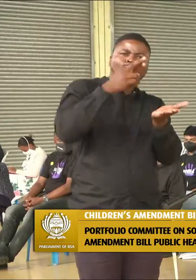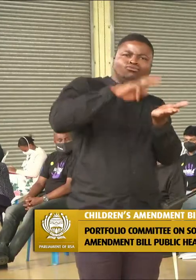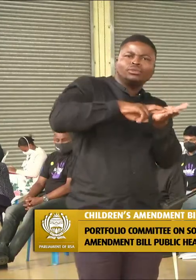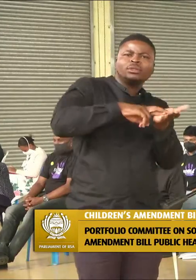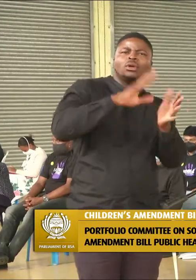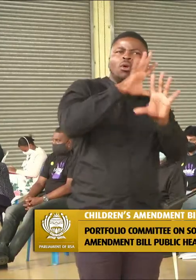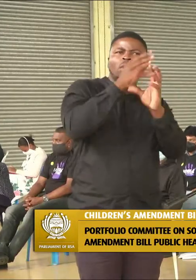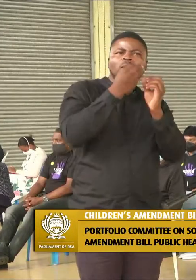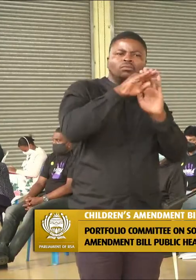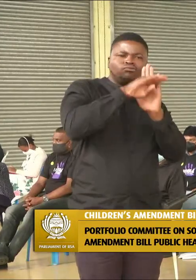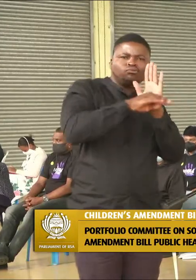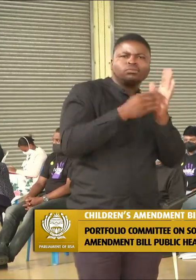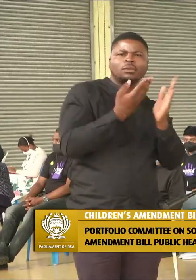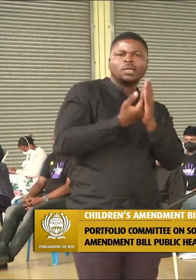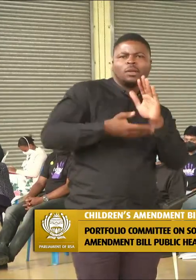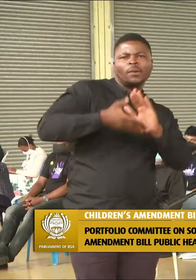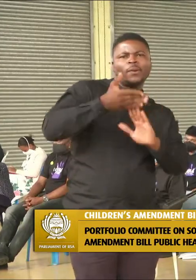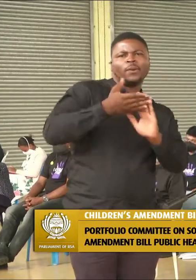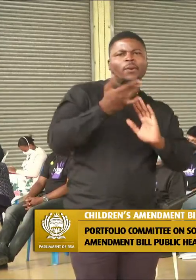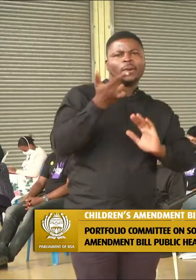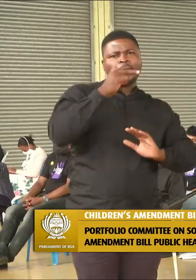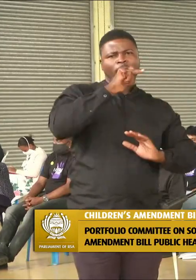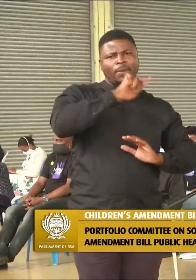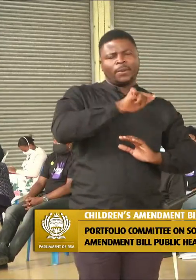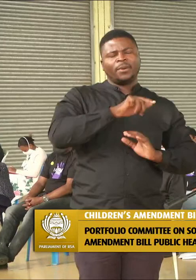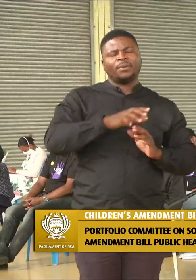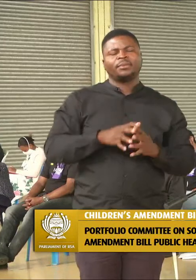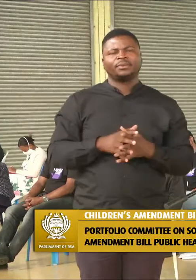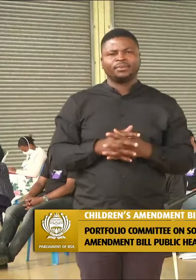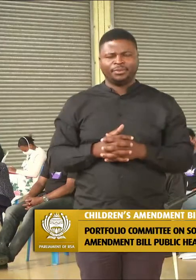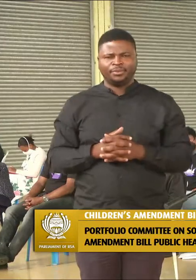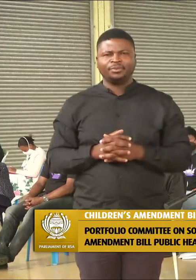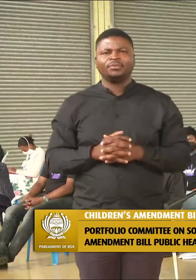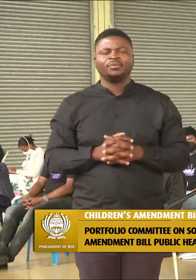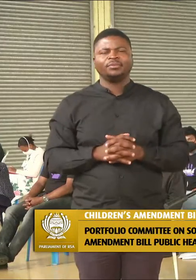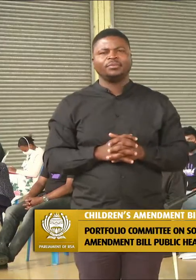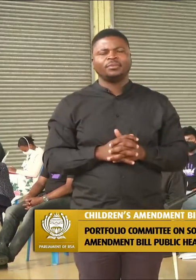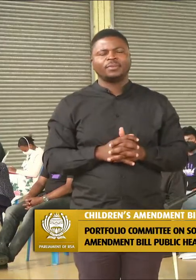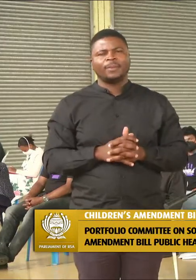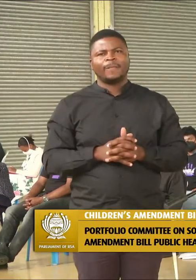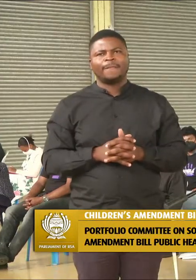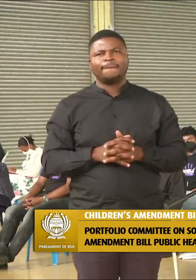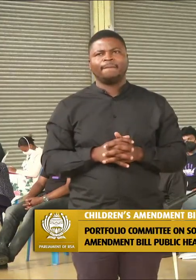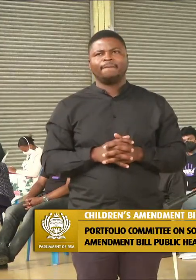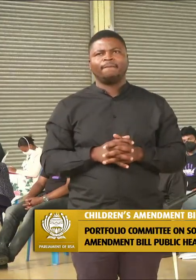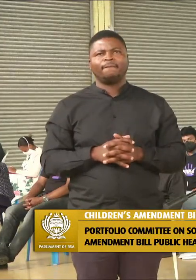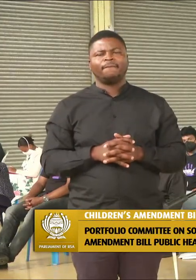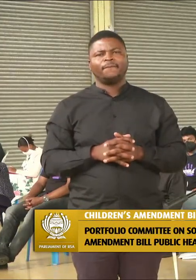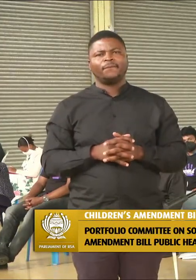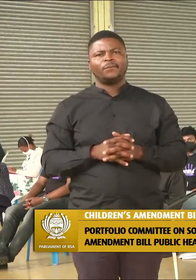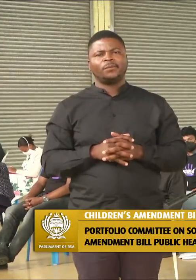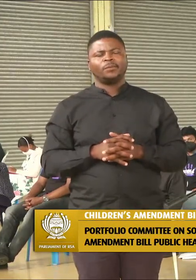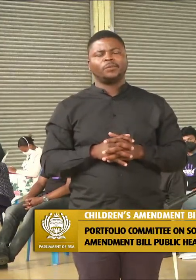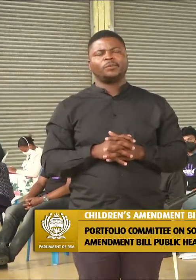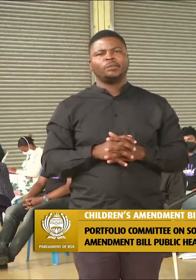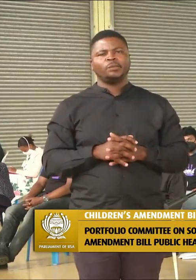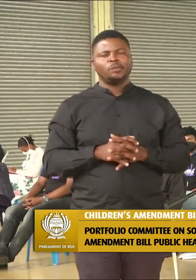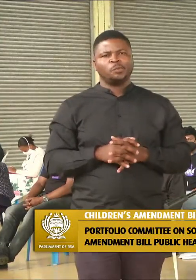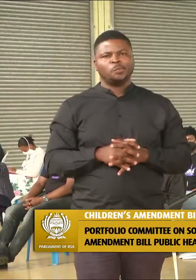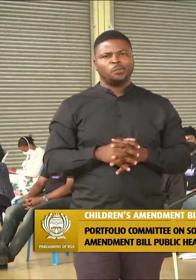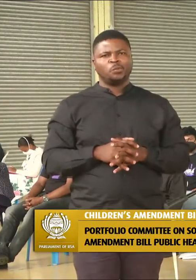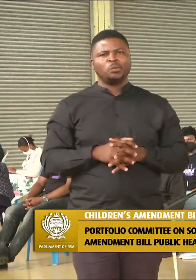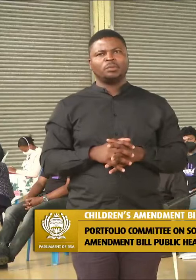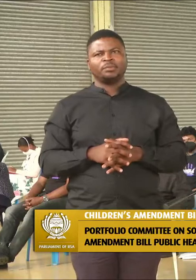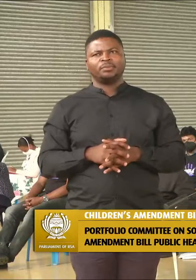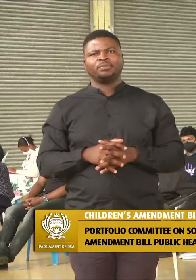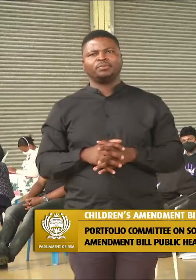I appreciated the most is that you don't just open an ECD center. You have got to go through